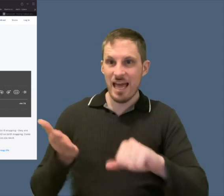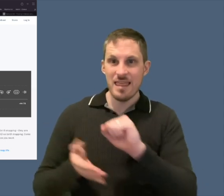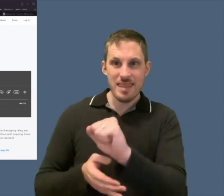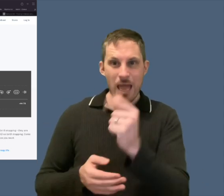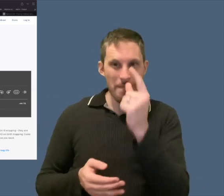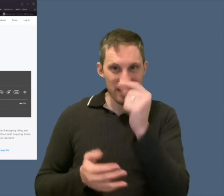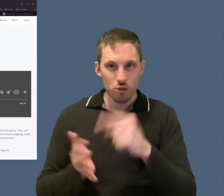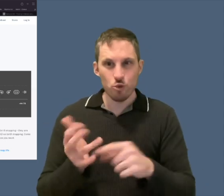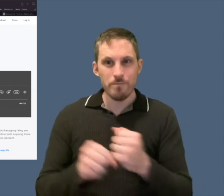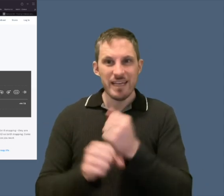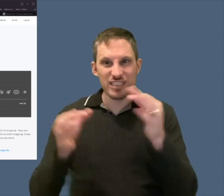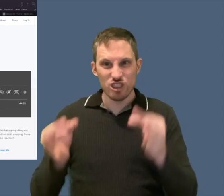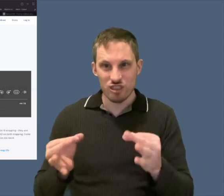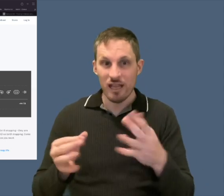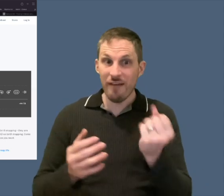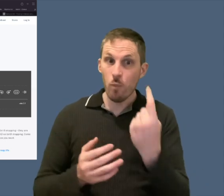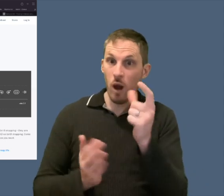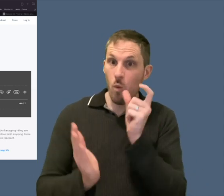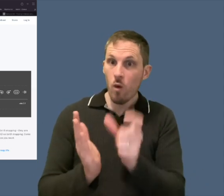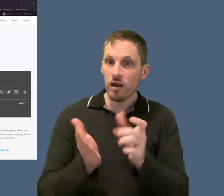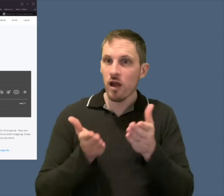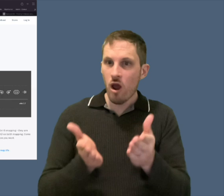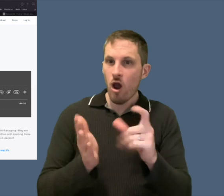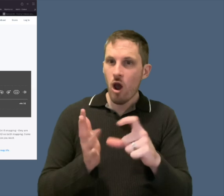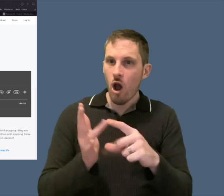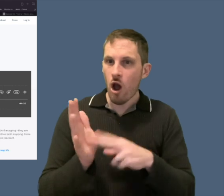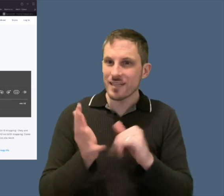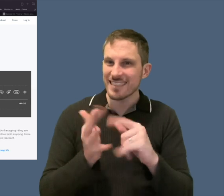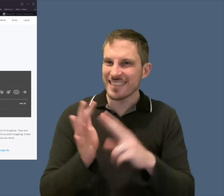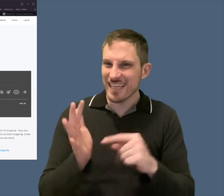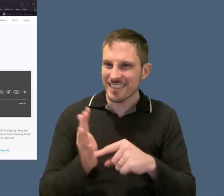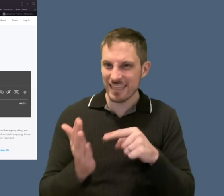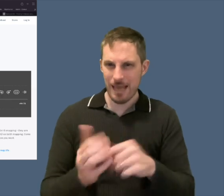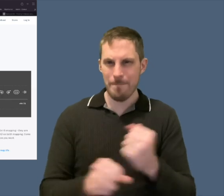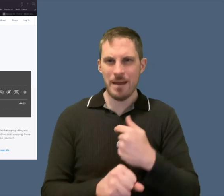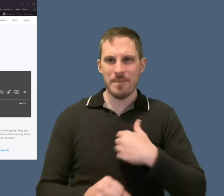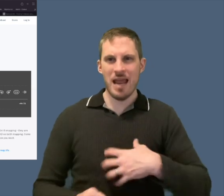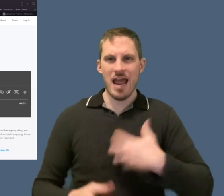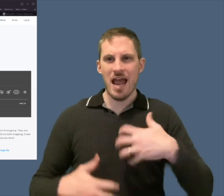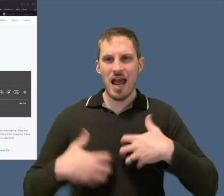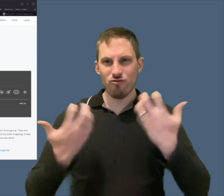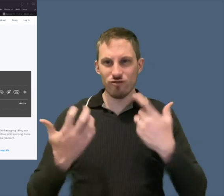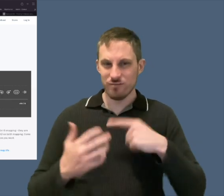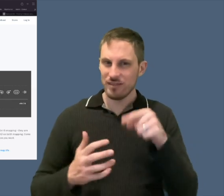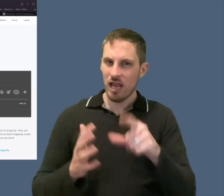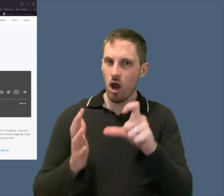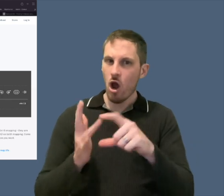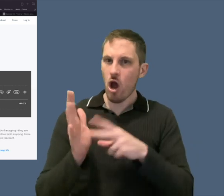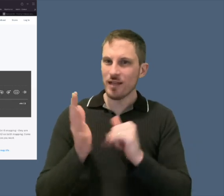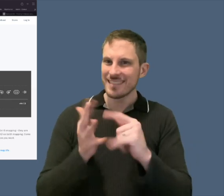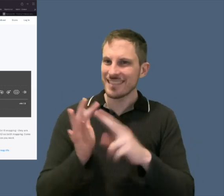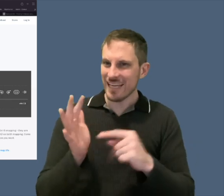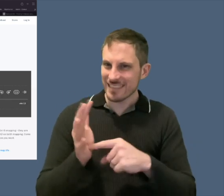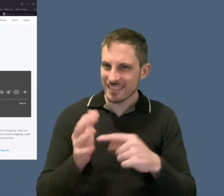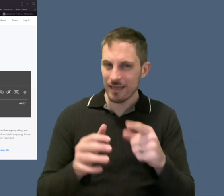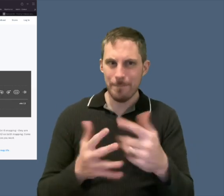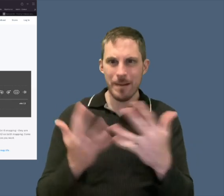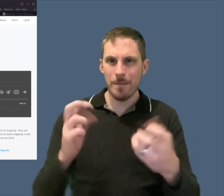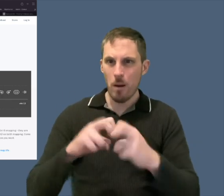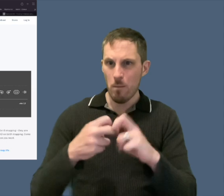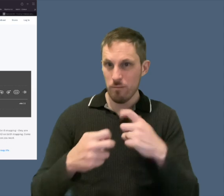decision. Even the word consent made me angry. Consent is such a problem because this is our